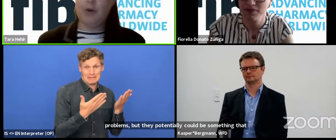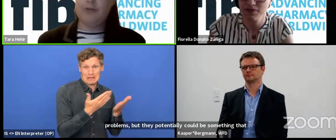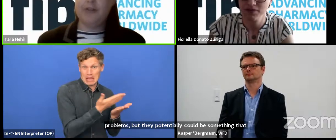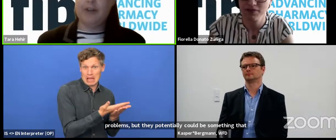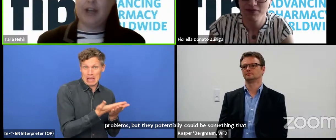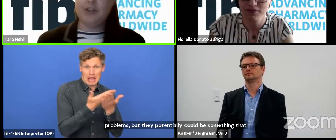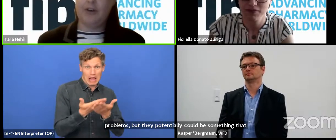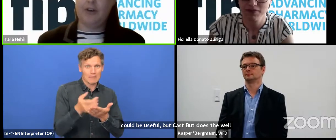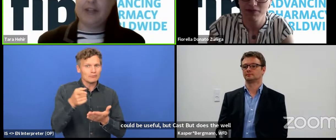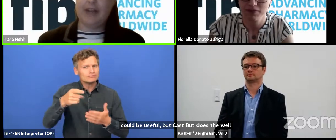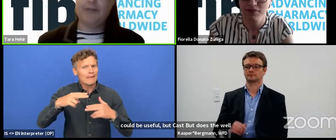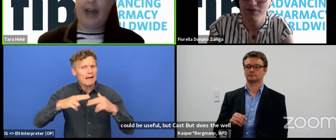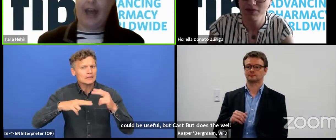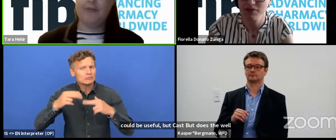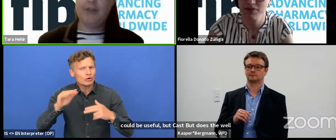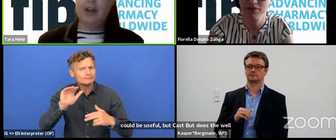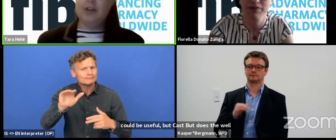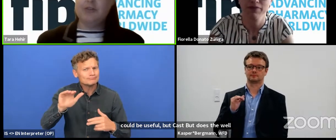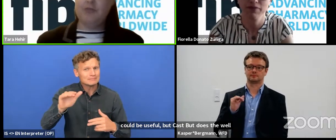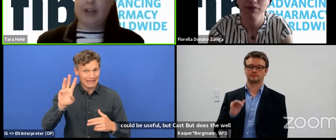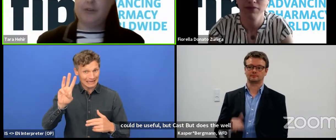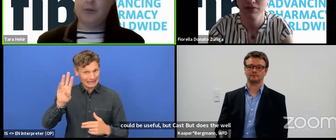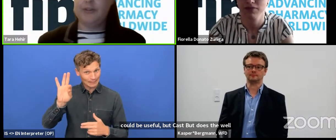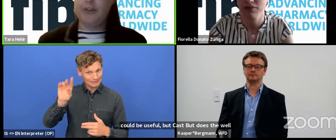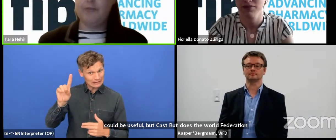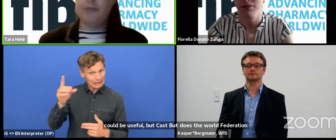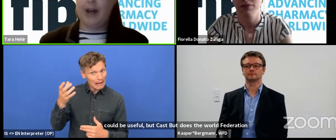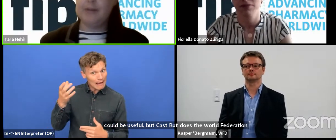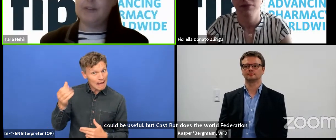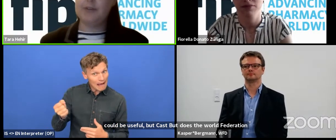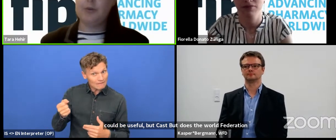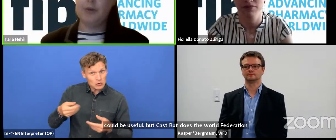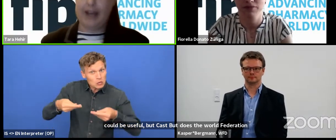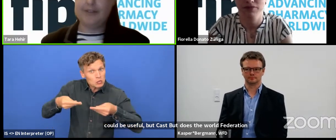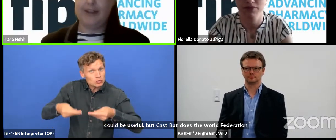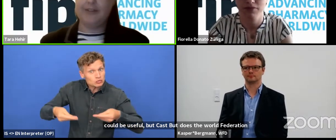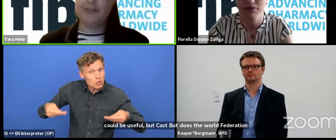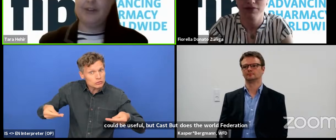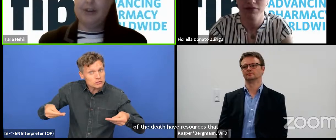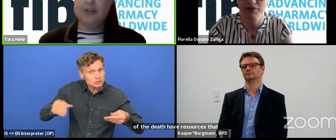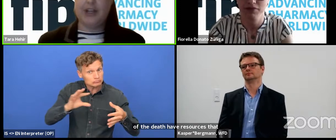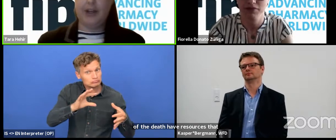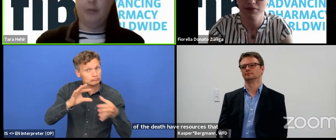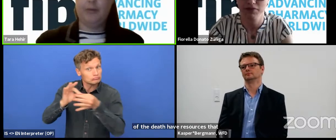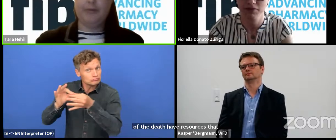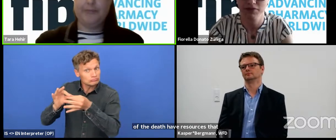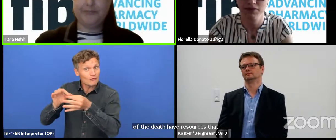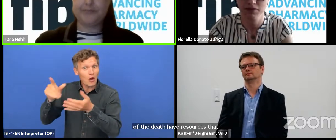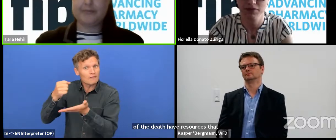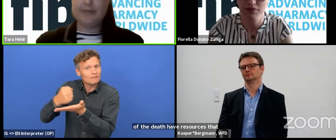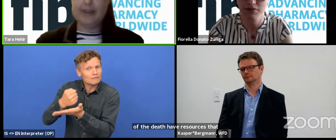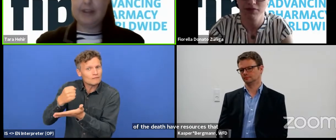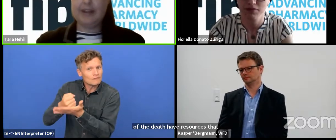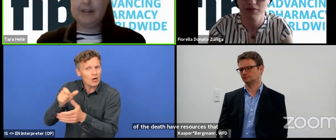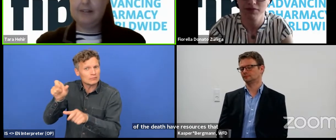does the World Federation of the Deaf have resources that pharmacists could access to help?